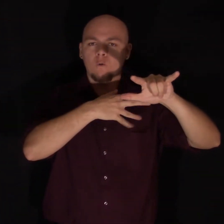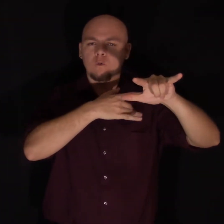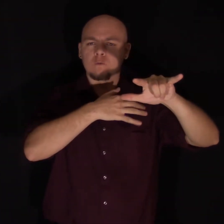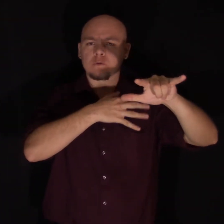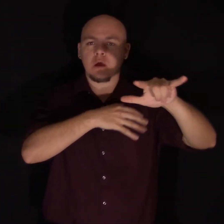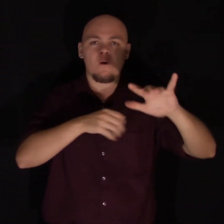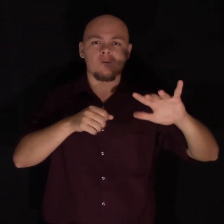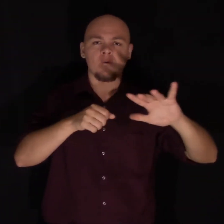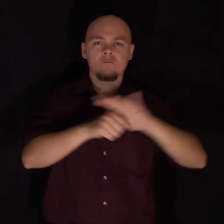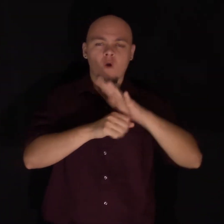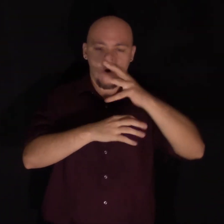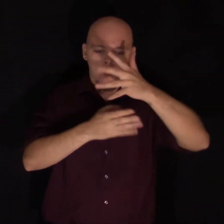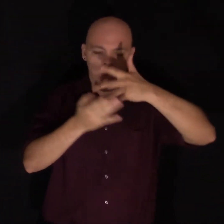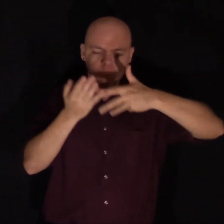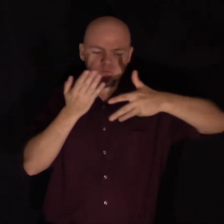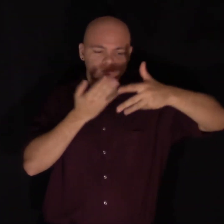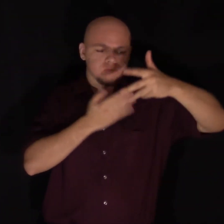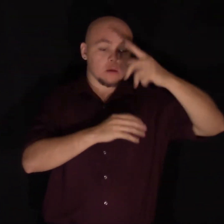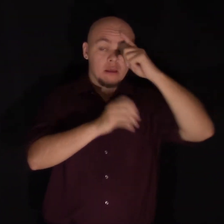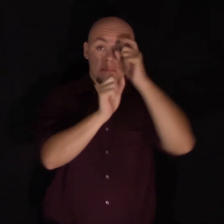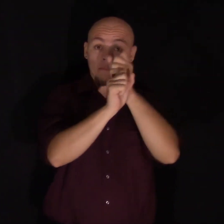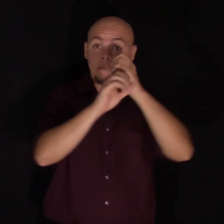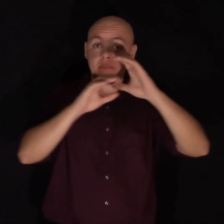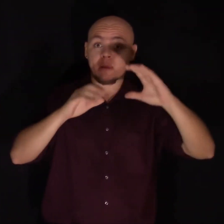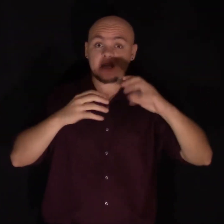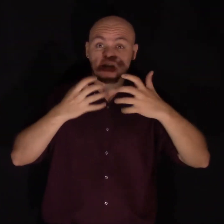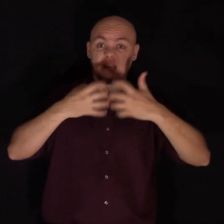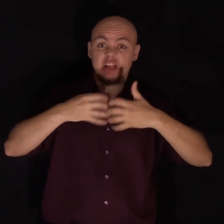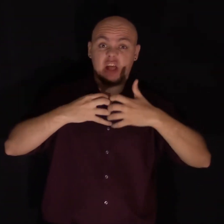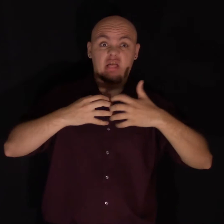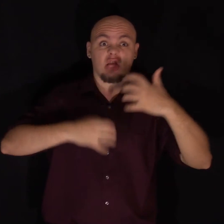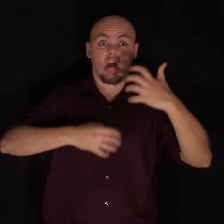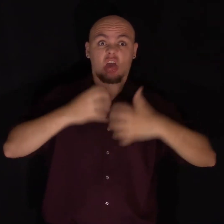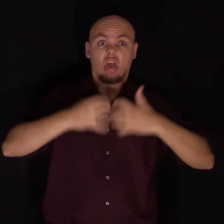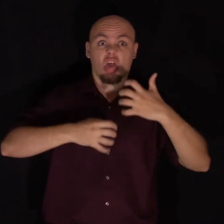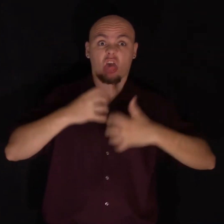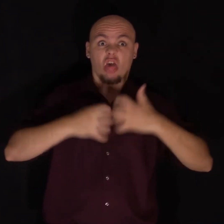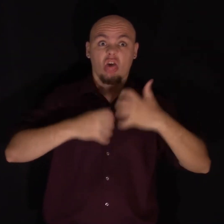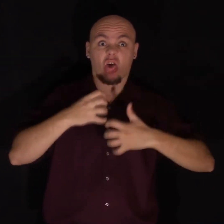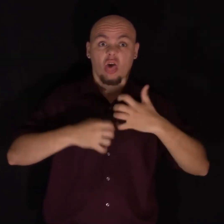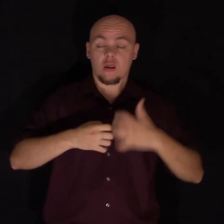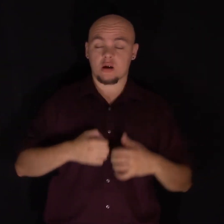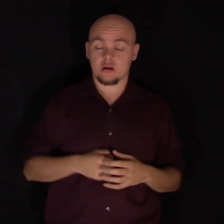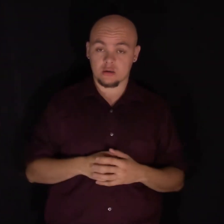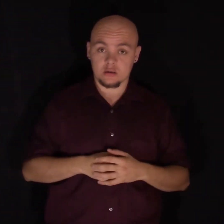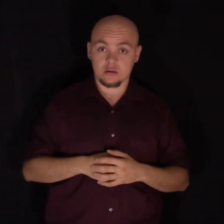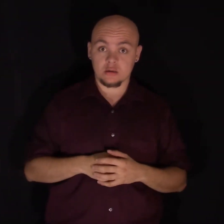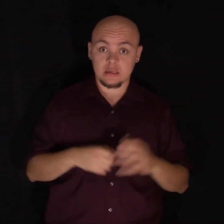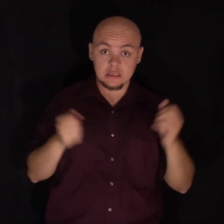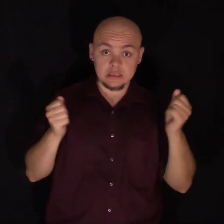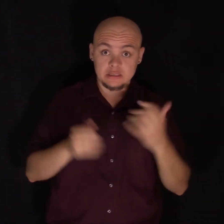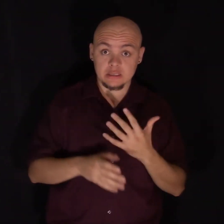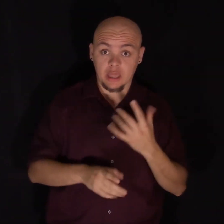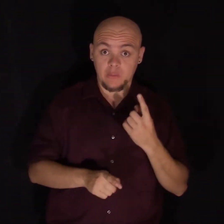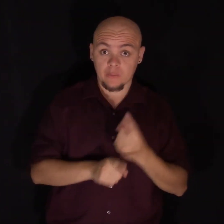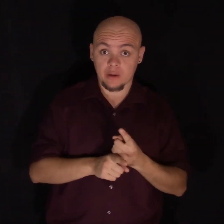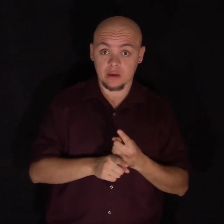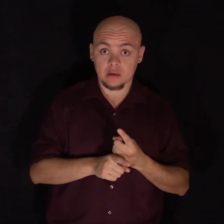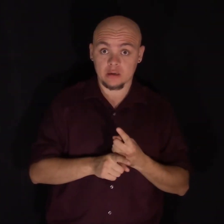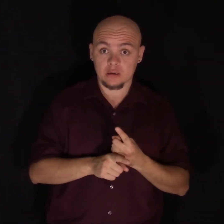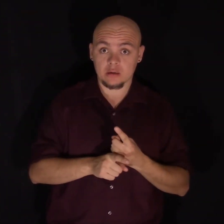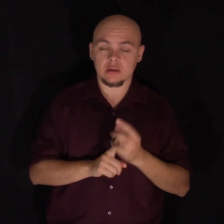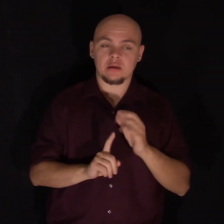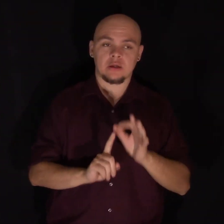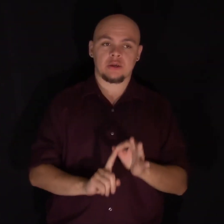full of smoke. Imagine an engine going clack, clack, clack, clack, clack, clack, clack. Sounds scary. Well, I had a